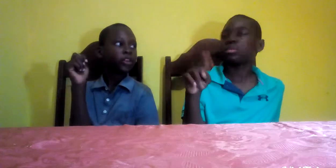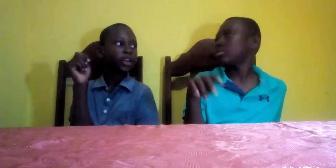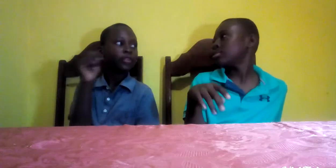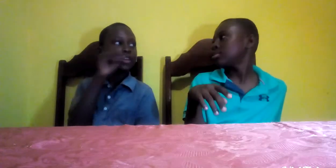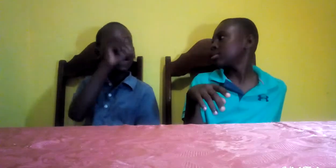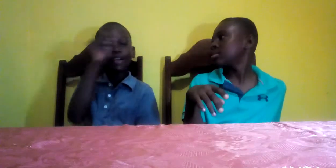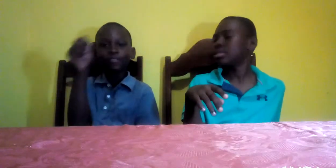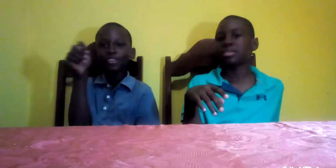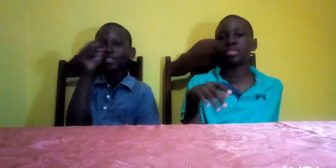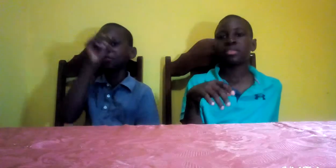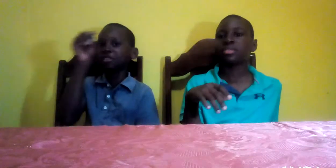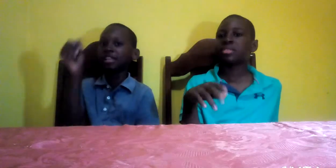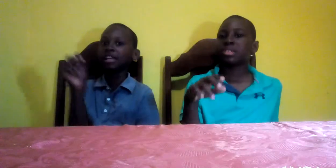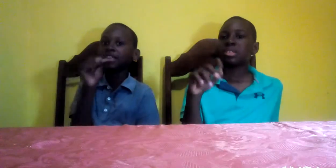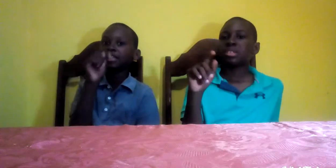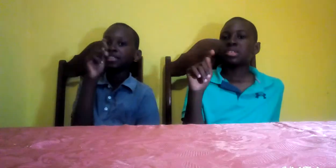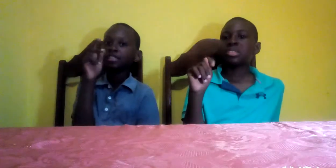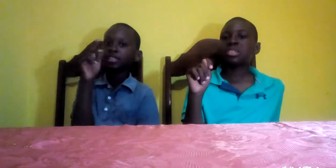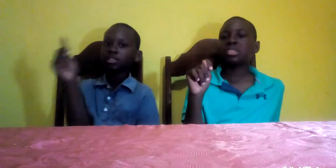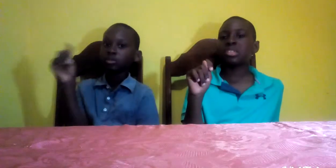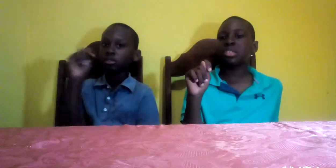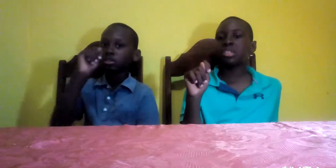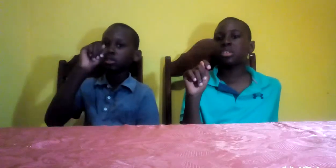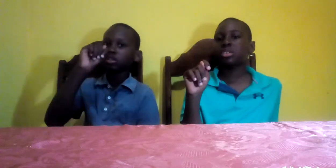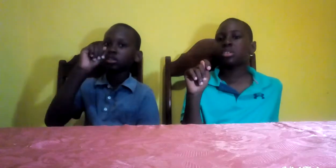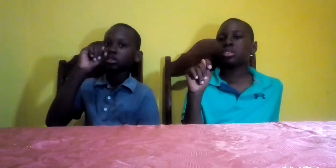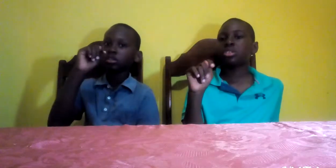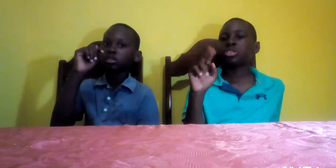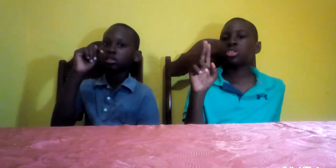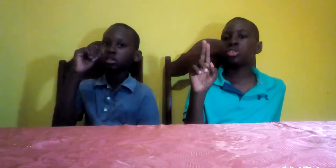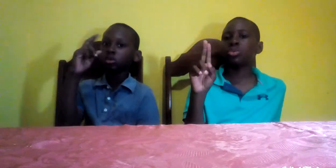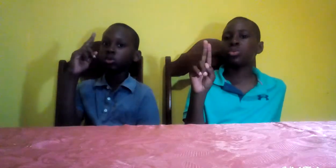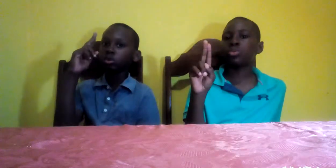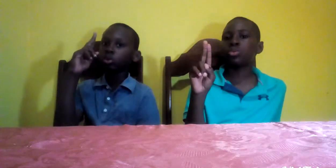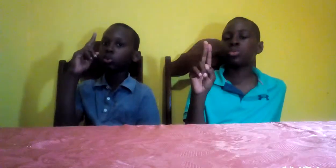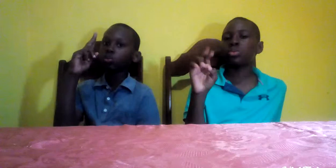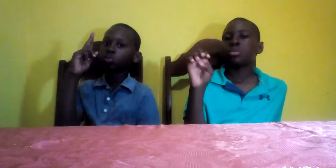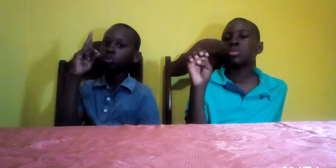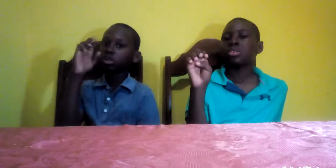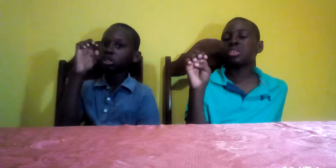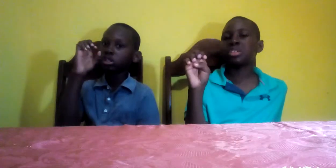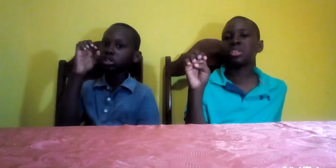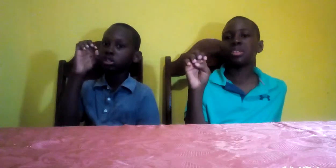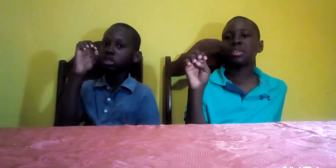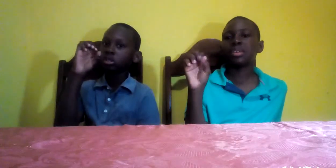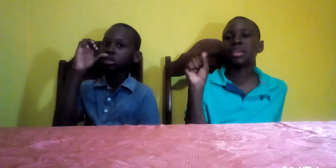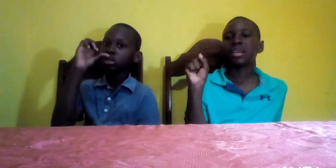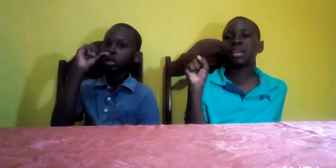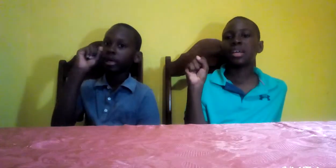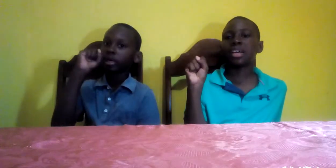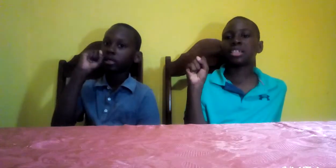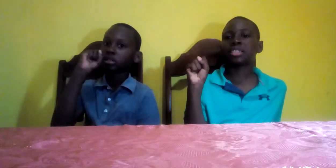Tuesday. T-U-E-S